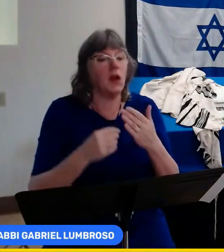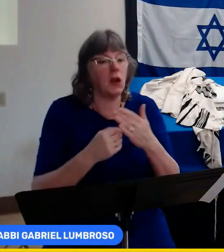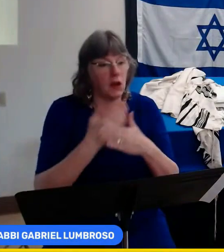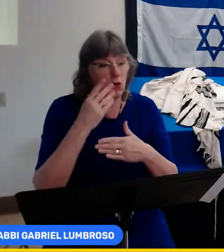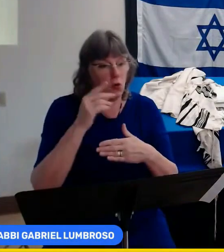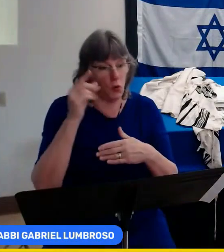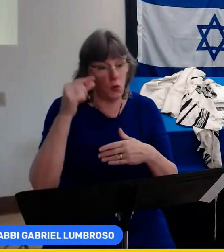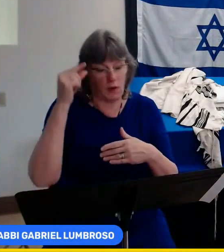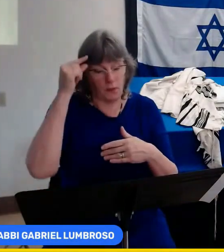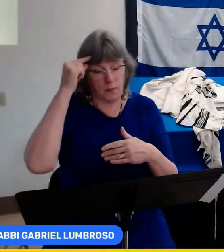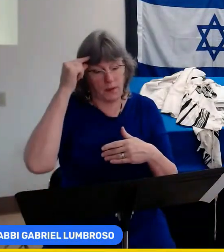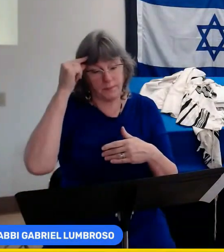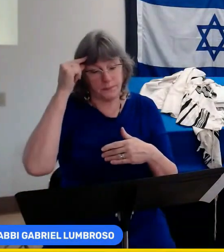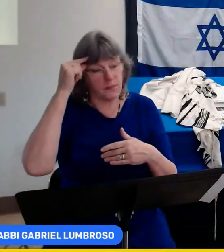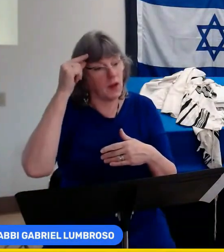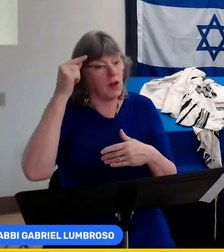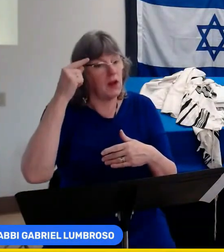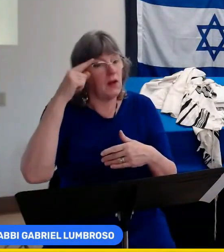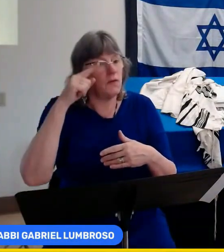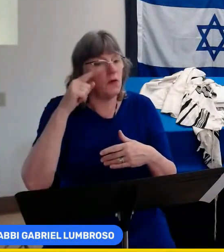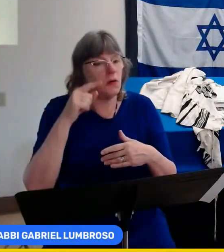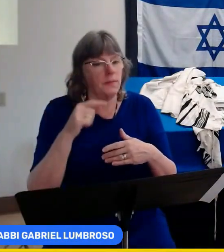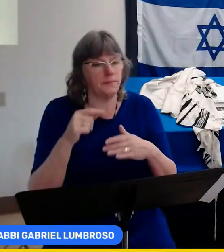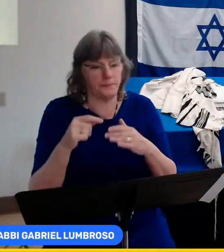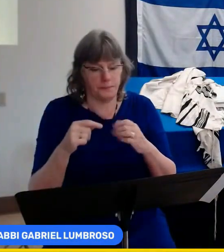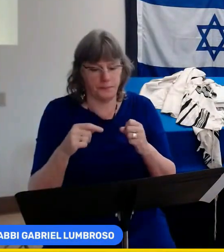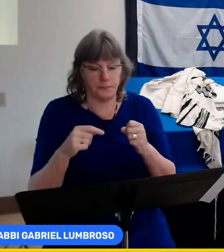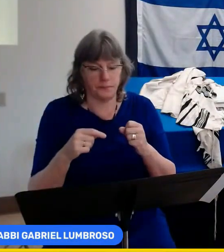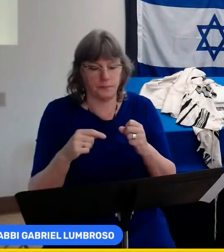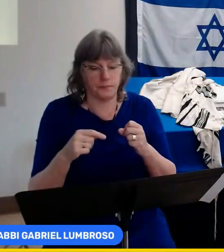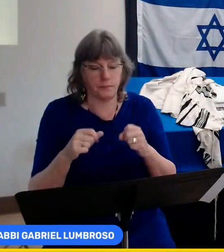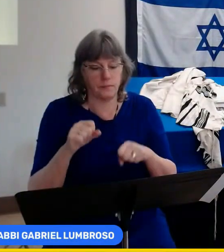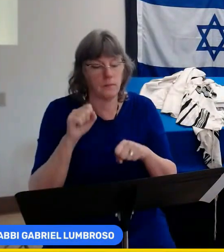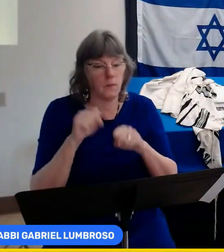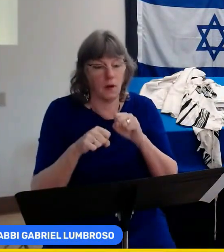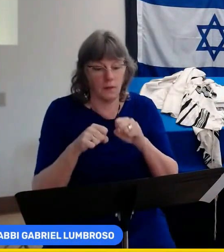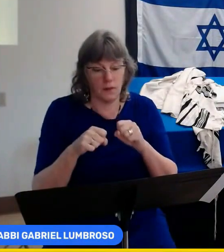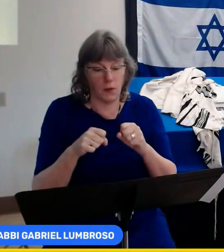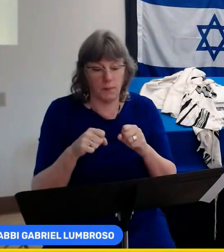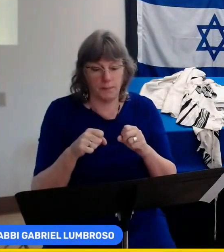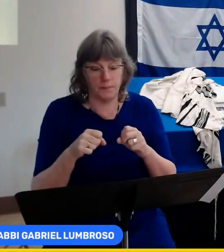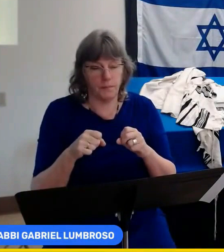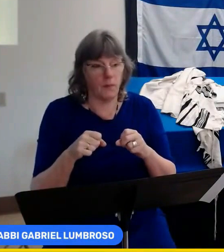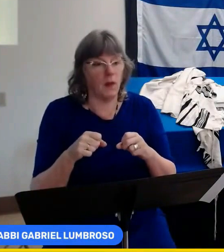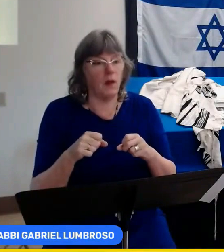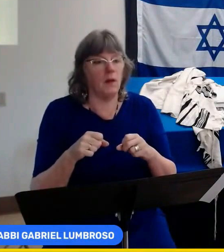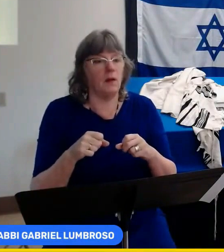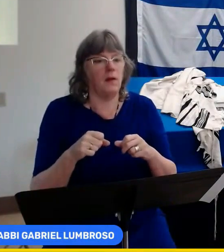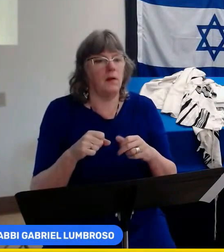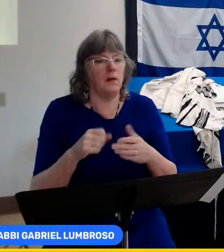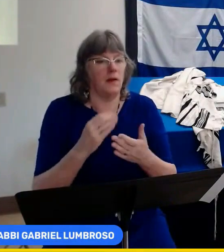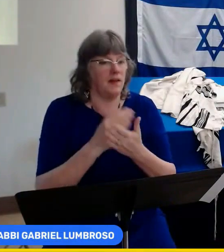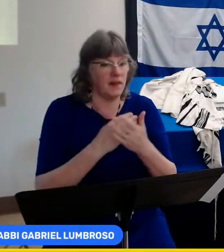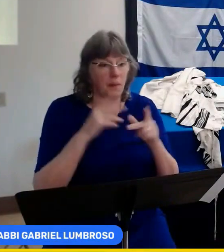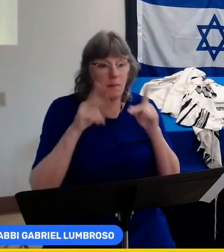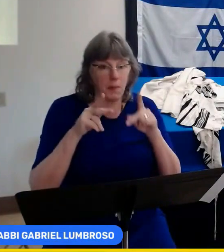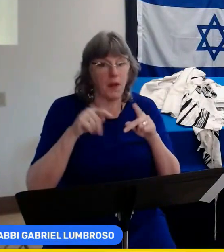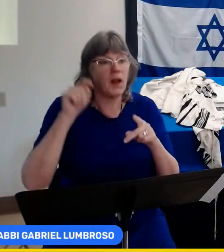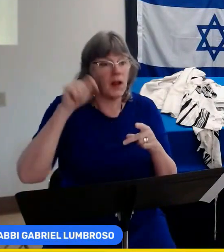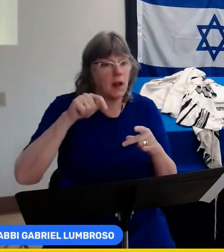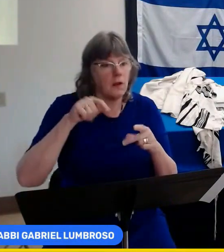words so they could model it to the rest of the world. They also needed to learn how to worship